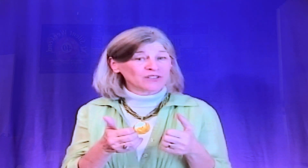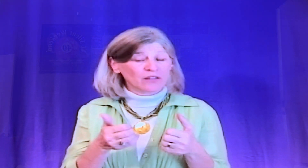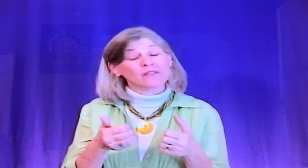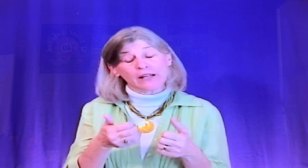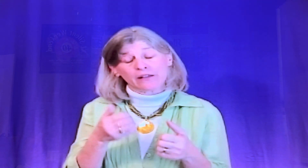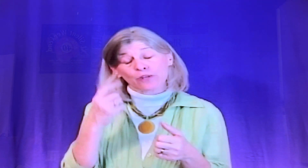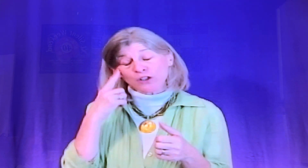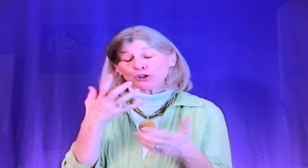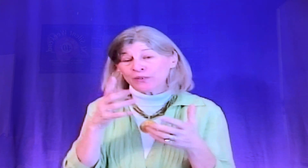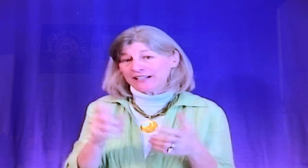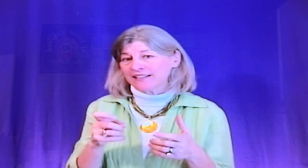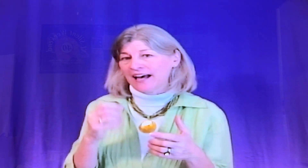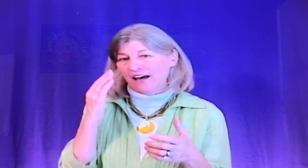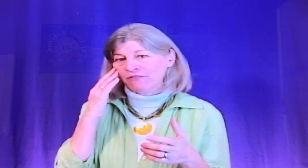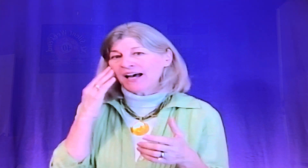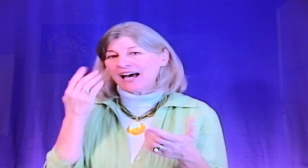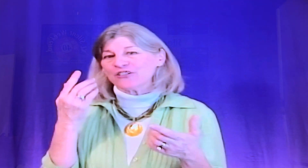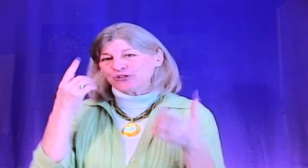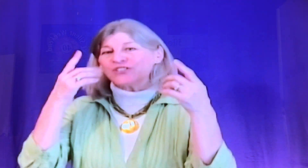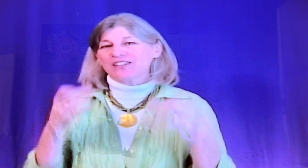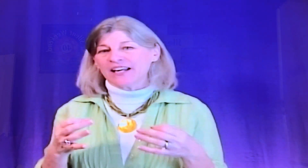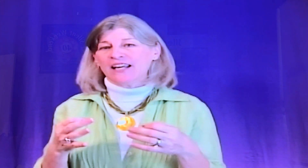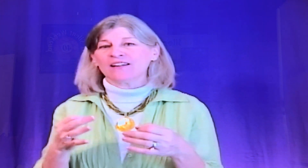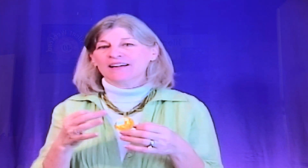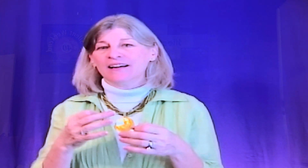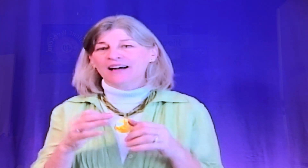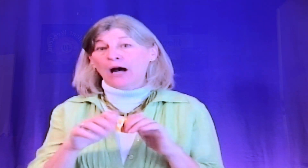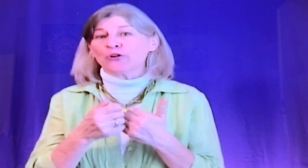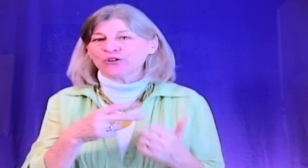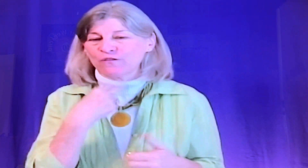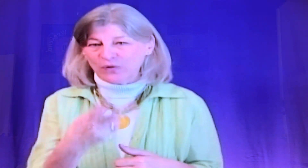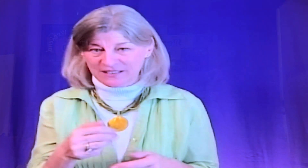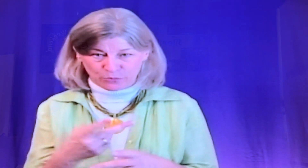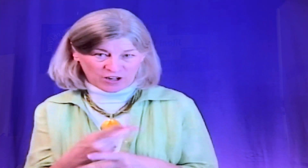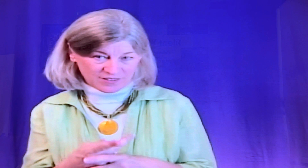the thoughts you need to have as you're deciding how you're going to voice the product.